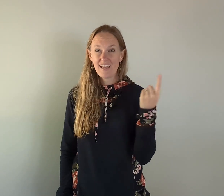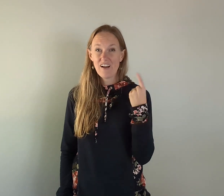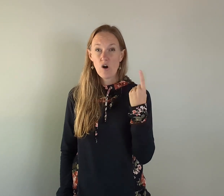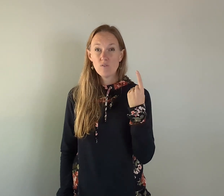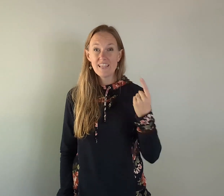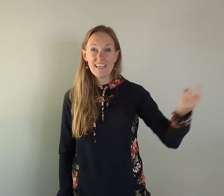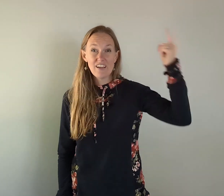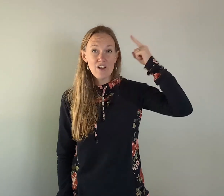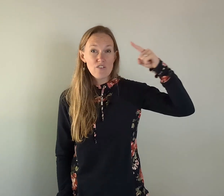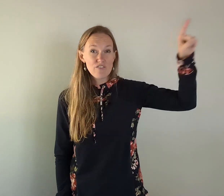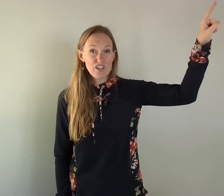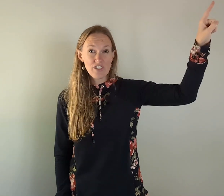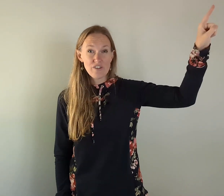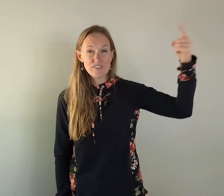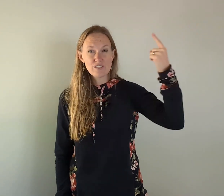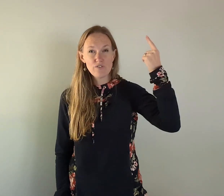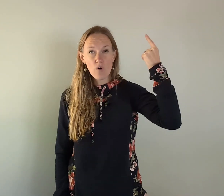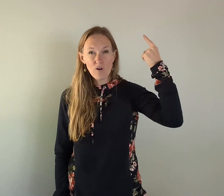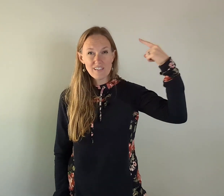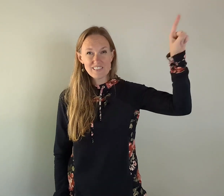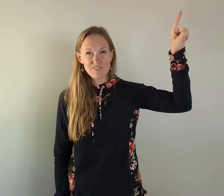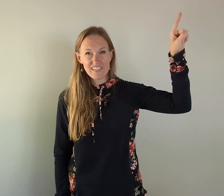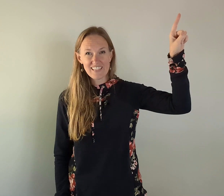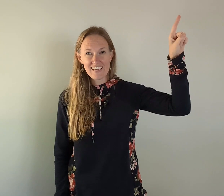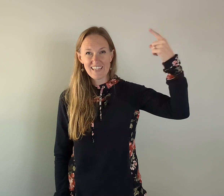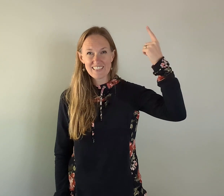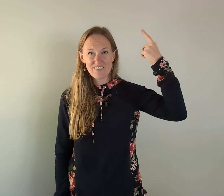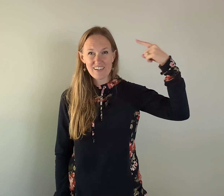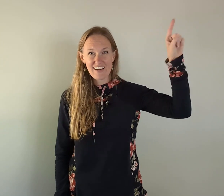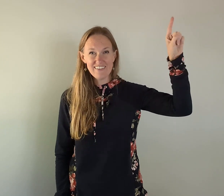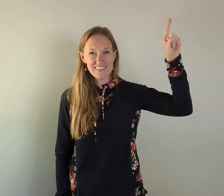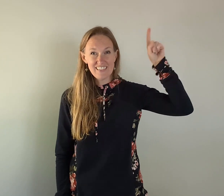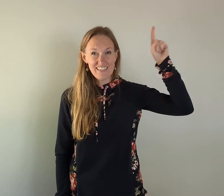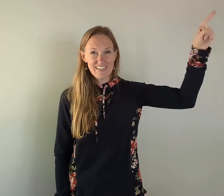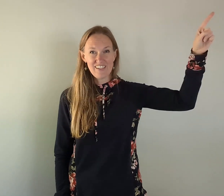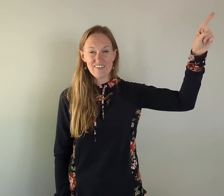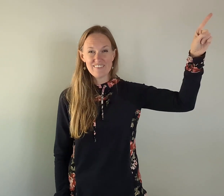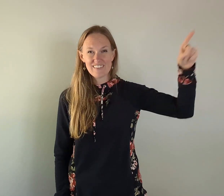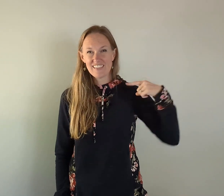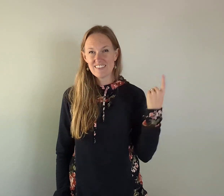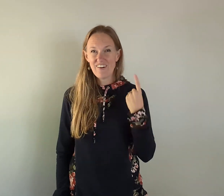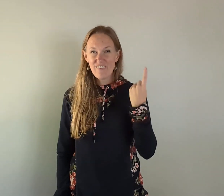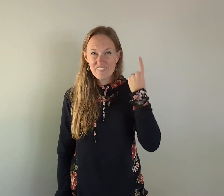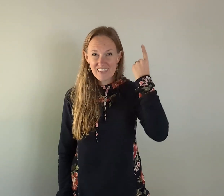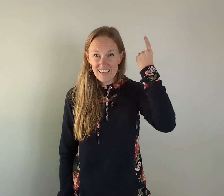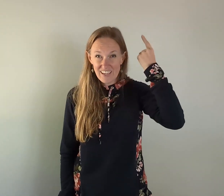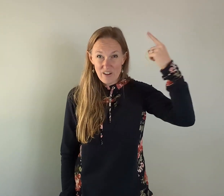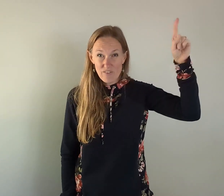okay? Only for you. So for is you're flicking that index finger out, you. Okay, so only